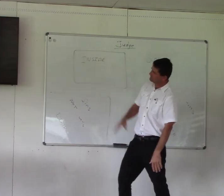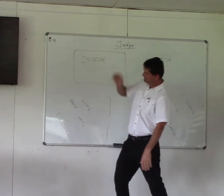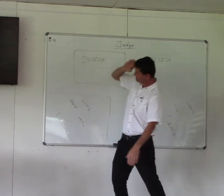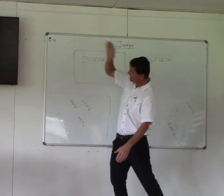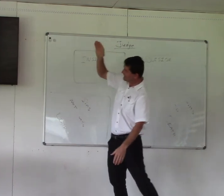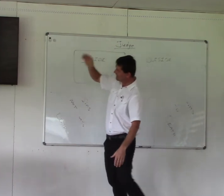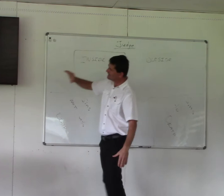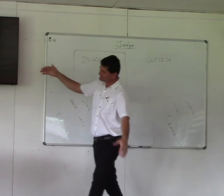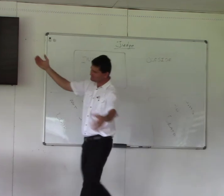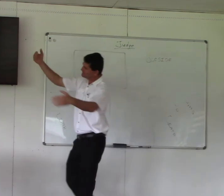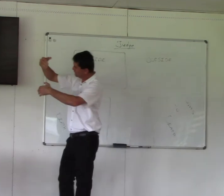Hi.